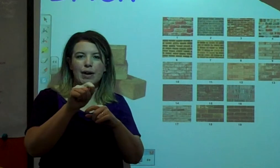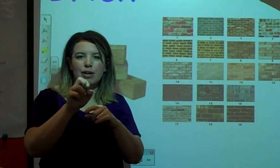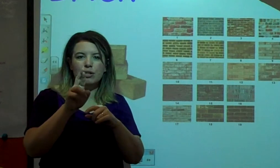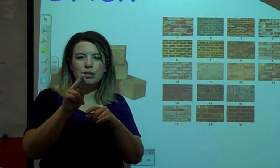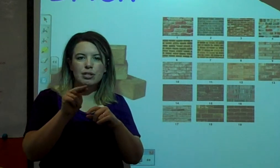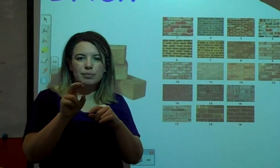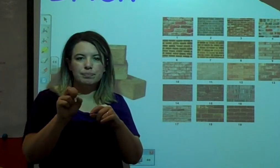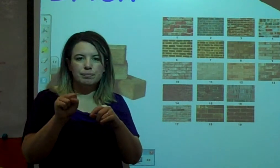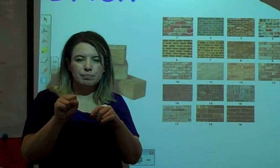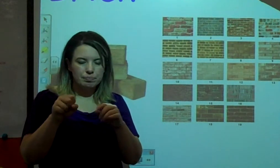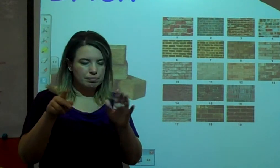patterns,